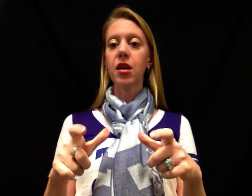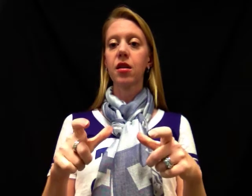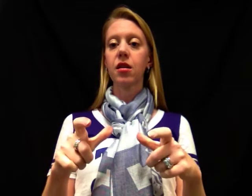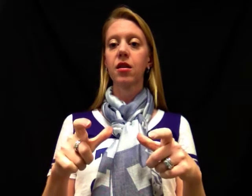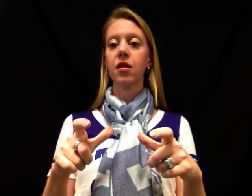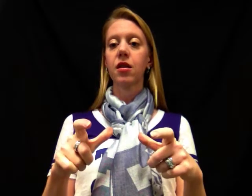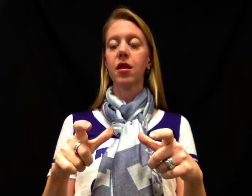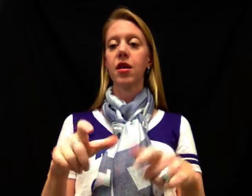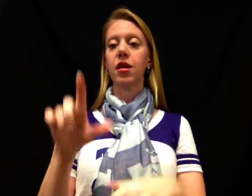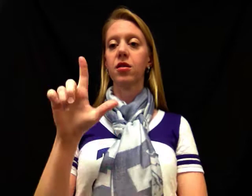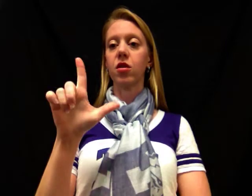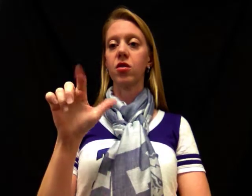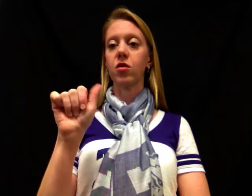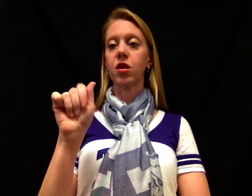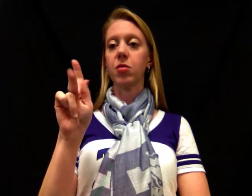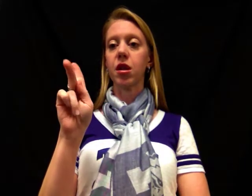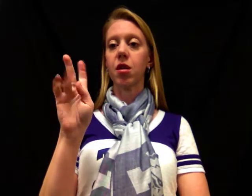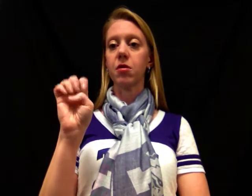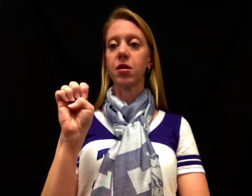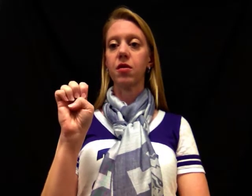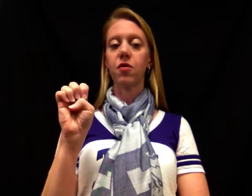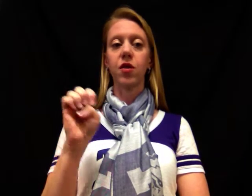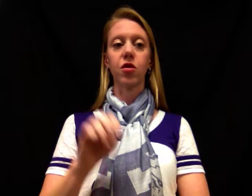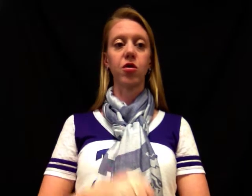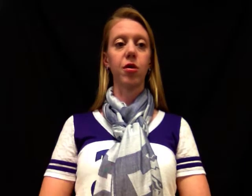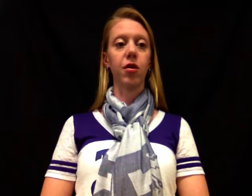lake. Lake is also sometimes fingerspelled.